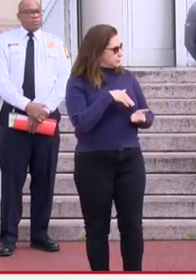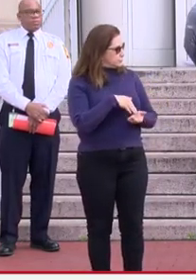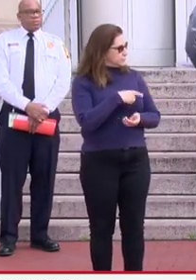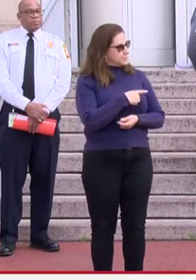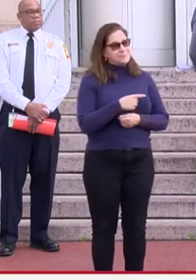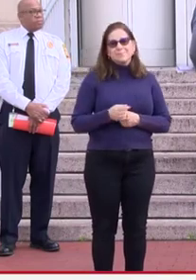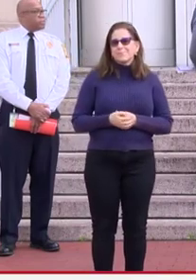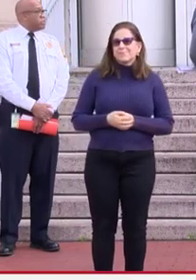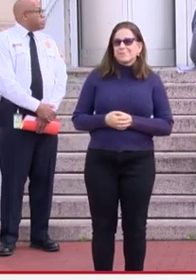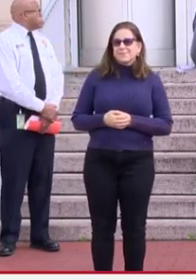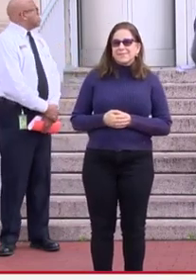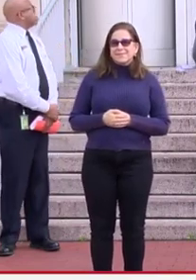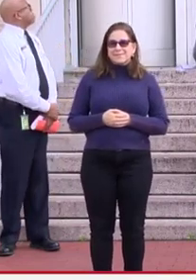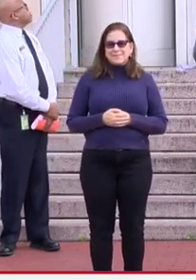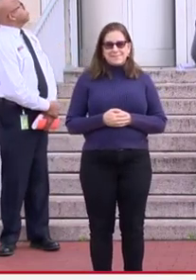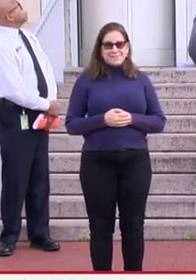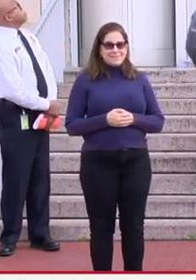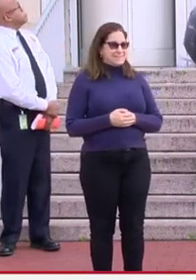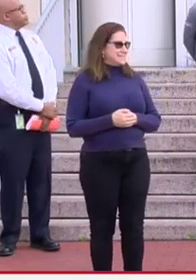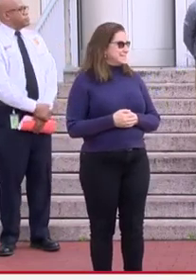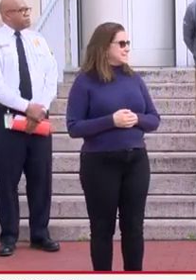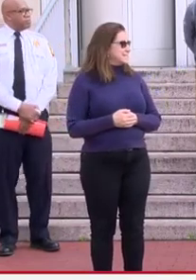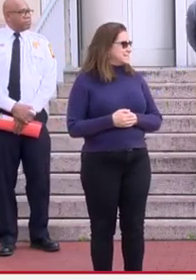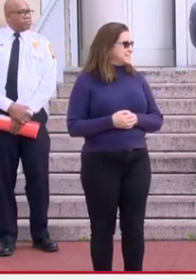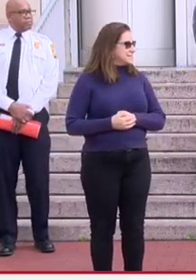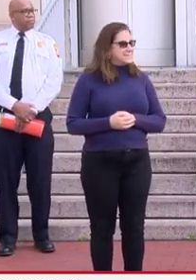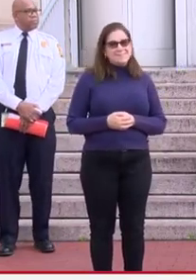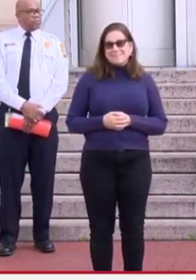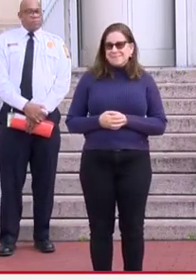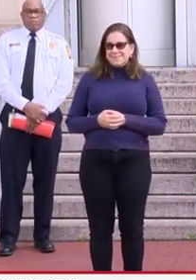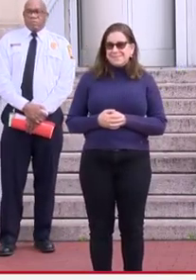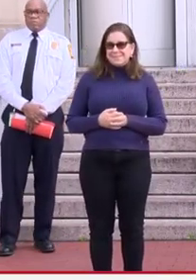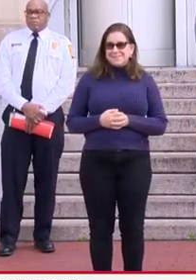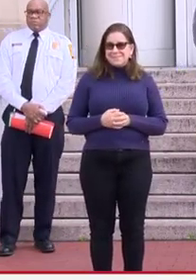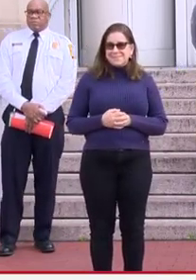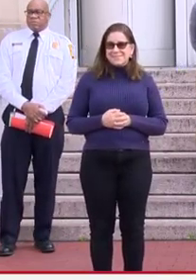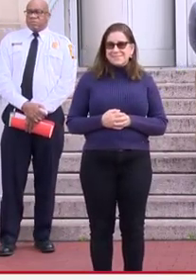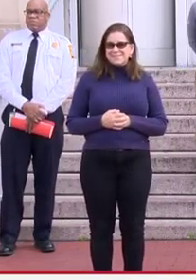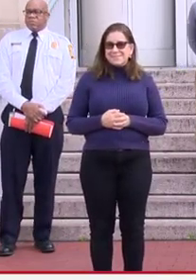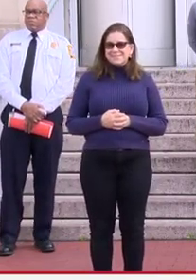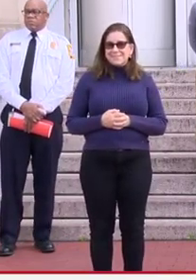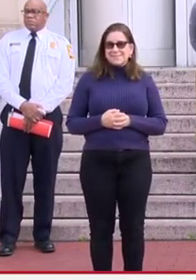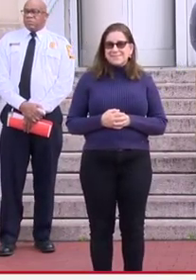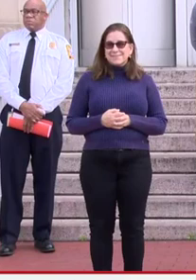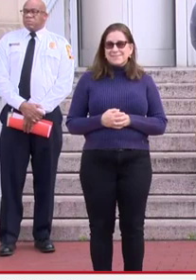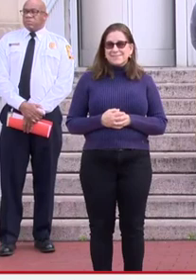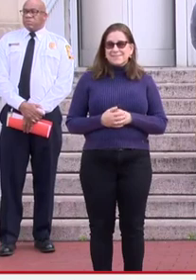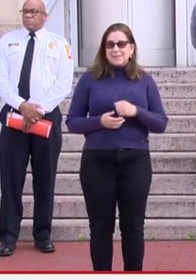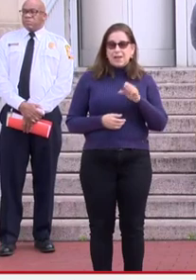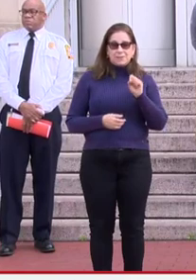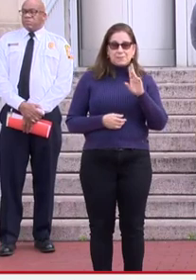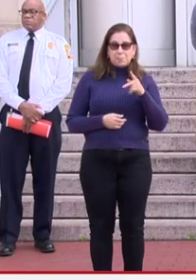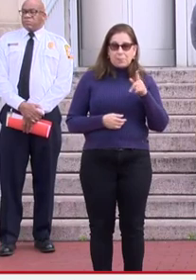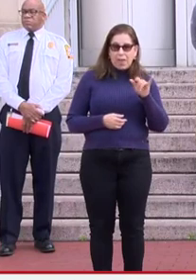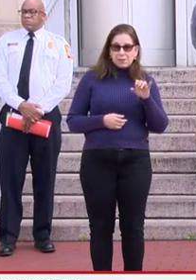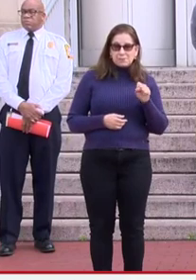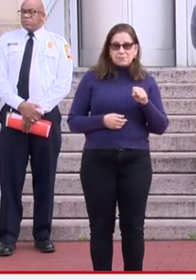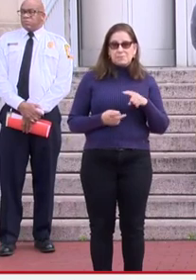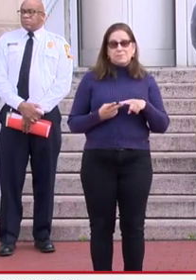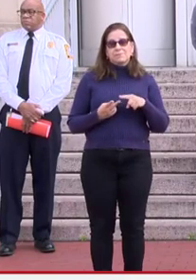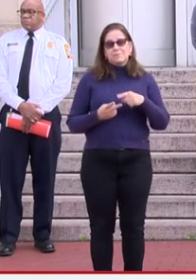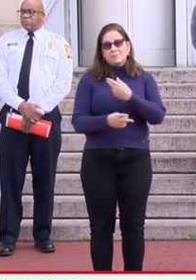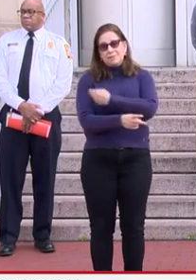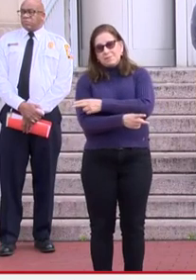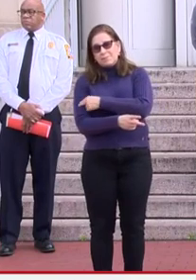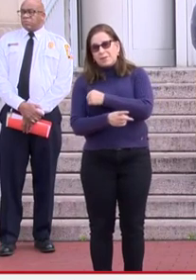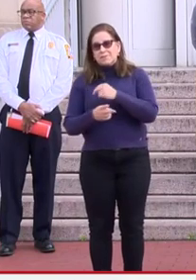social distancing. In terms of supplies, I mean, with your conversation with hospitals and medical providers, what are you hearing